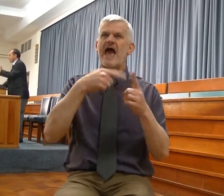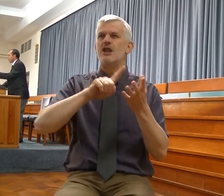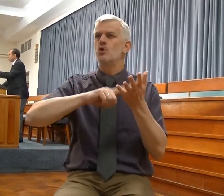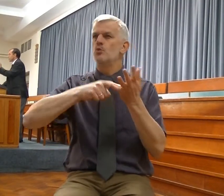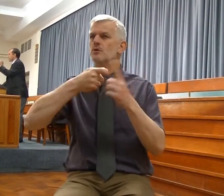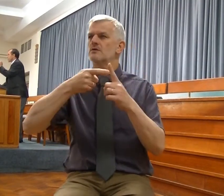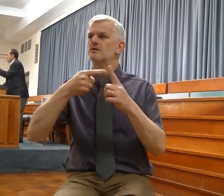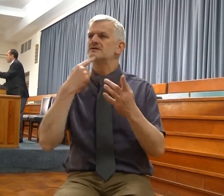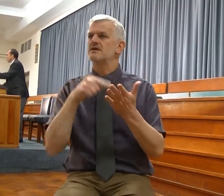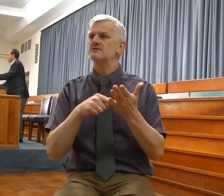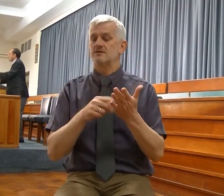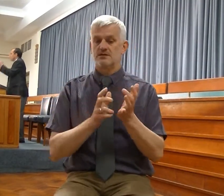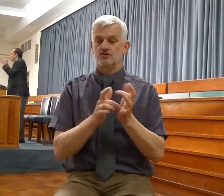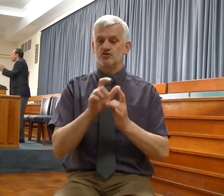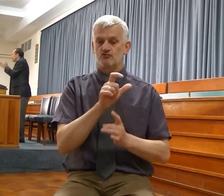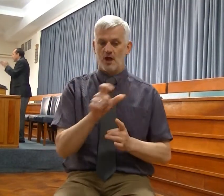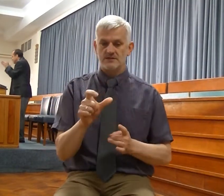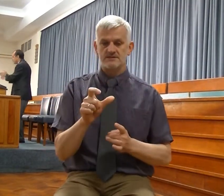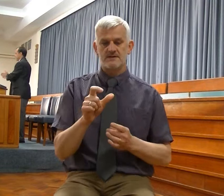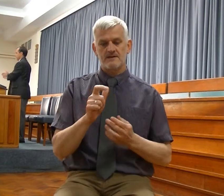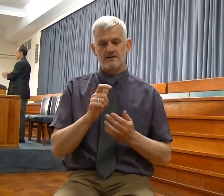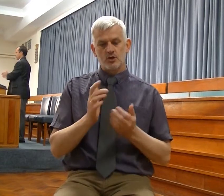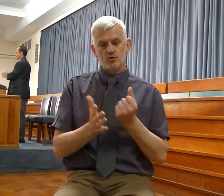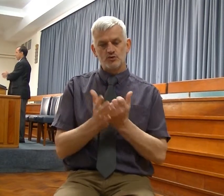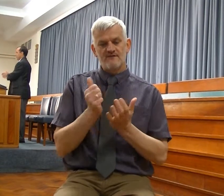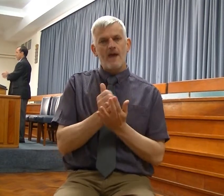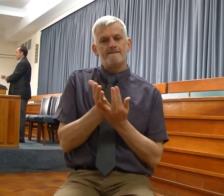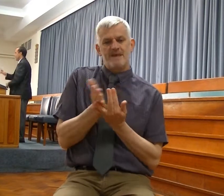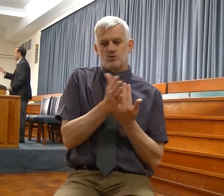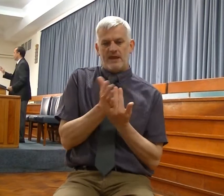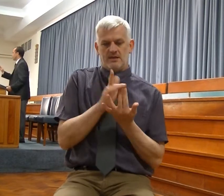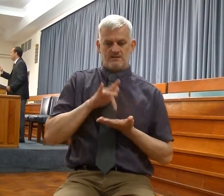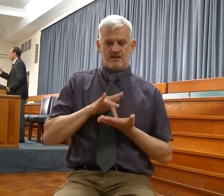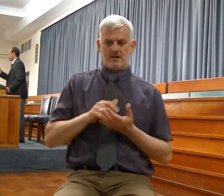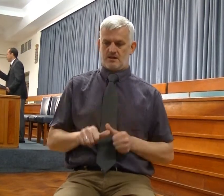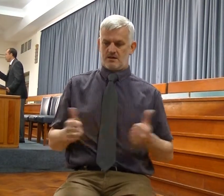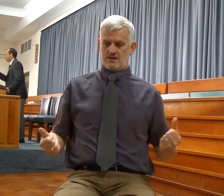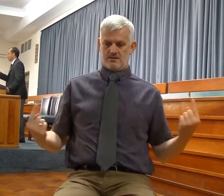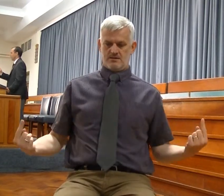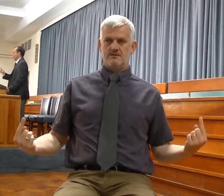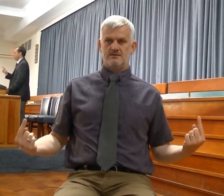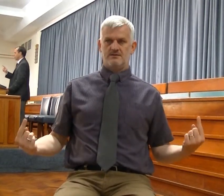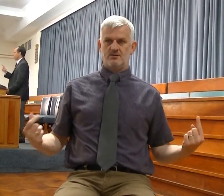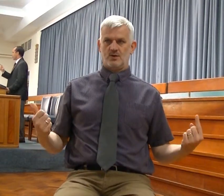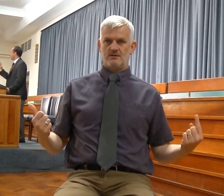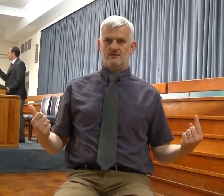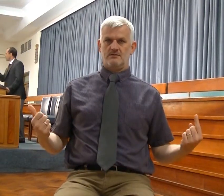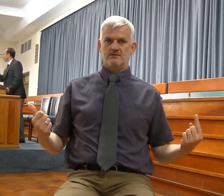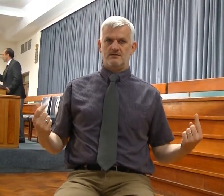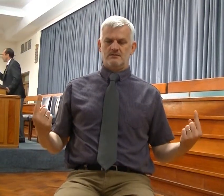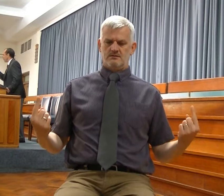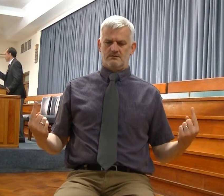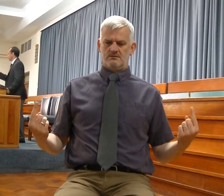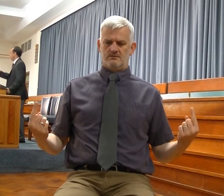Luke tells us that Christ was crucified between them. Now, we do not know which